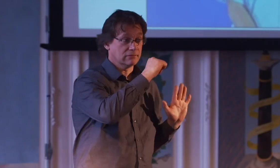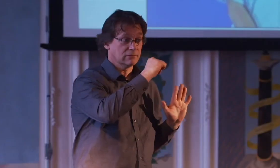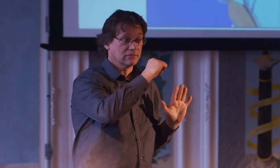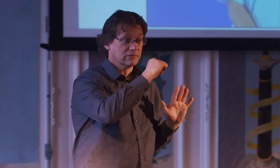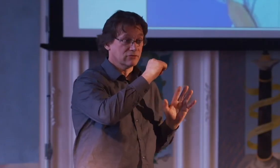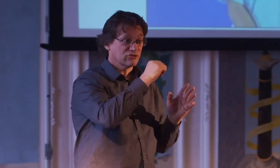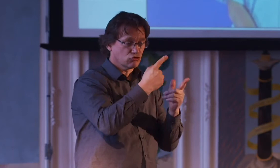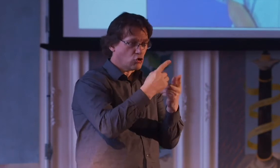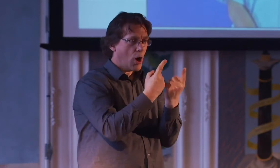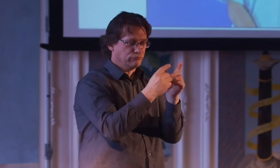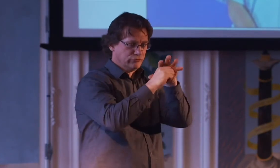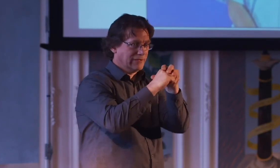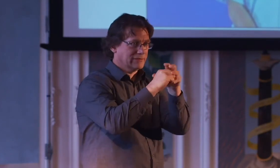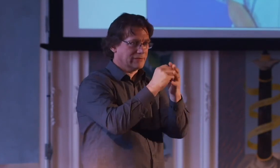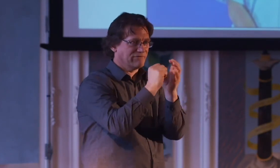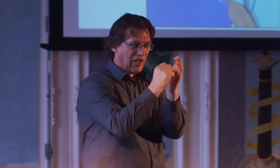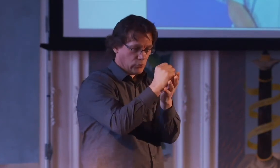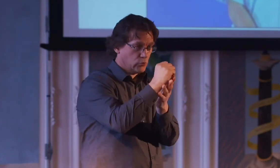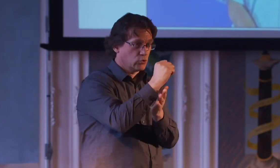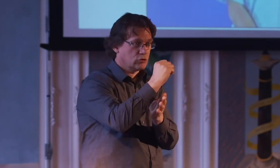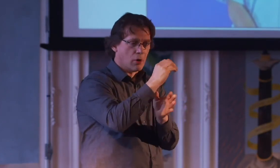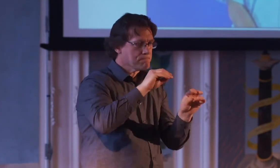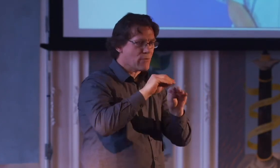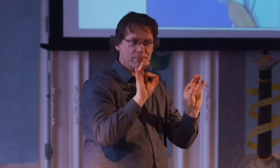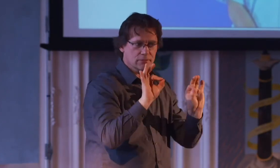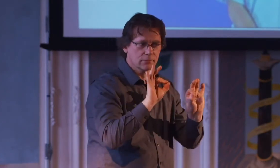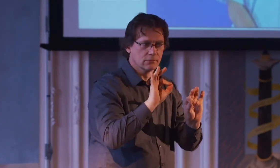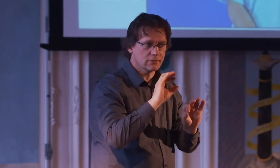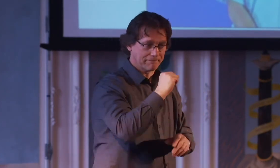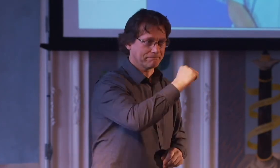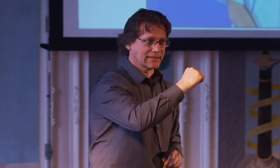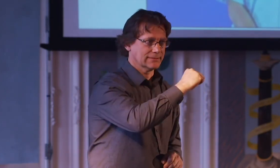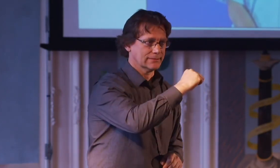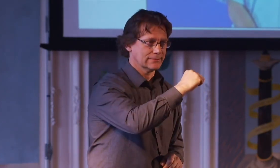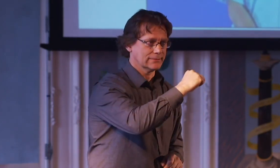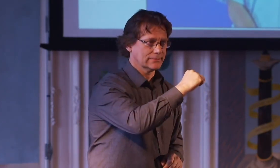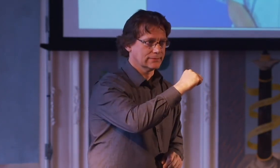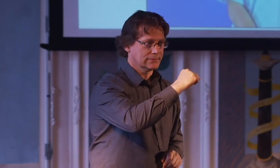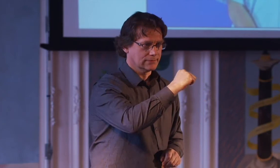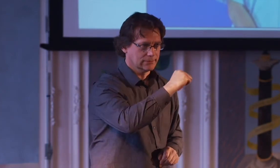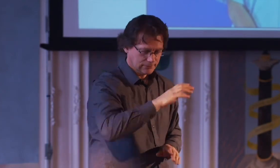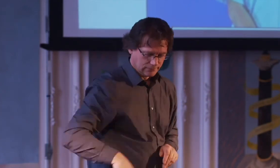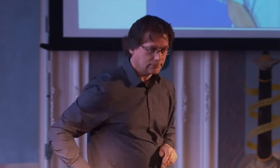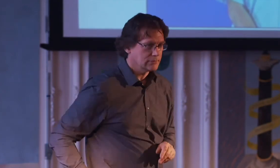Mass, that's it. It's just an object. There it is. No movement, nothing acting on it. Mass.